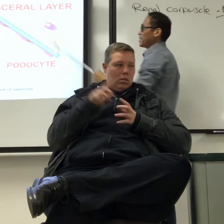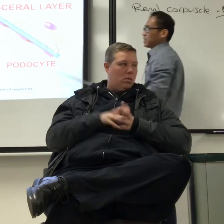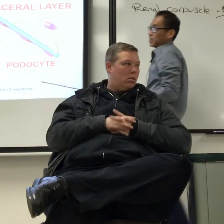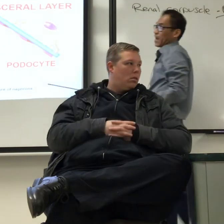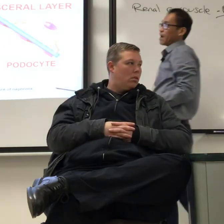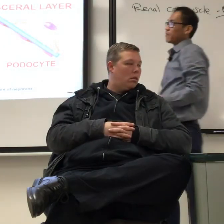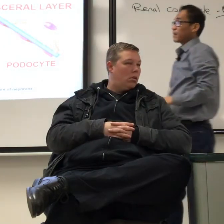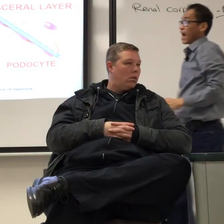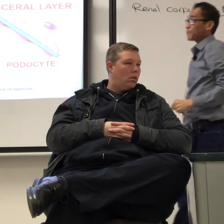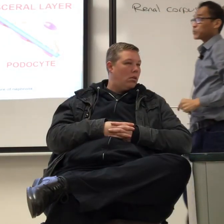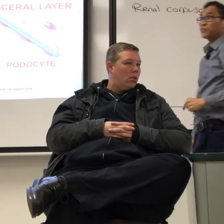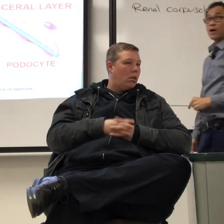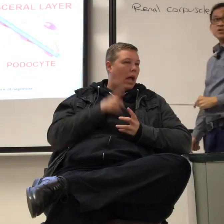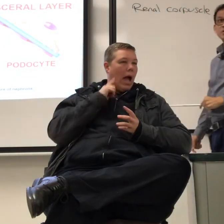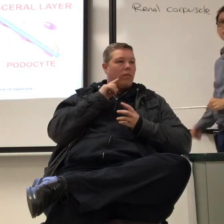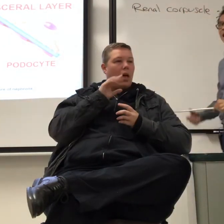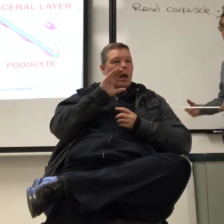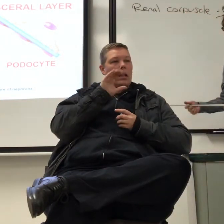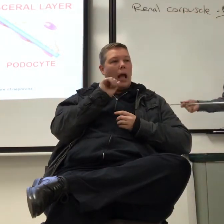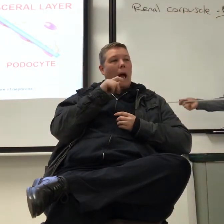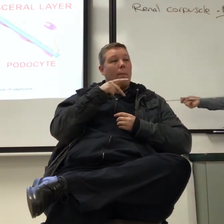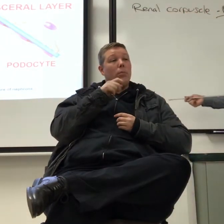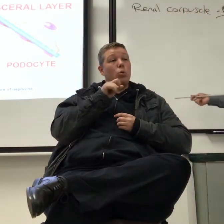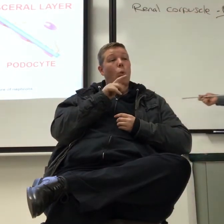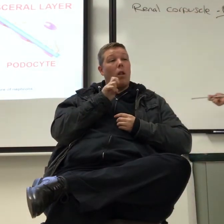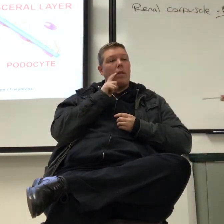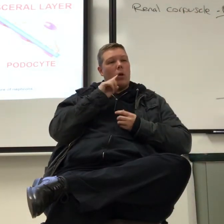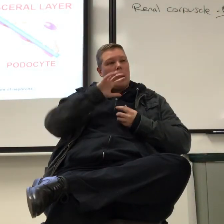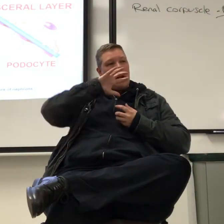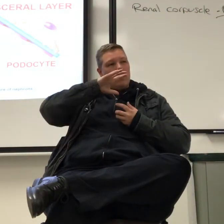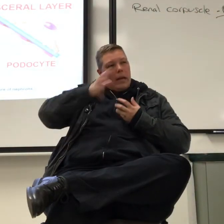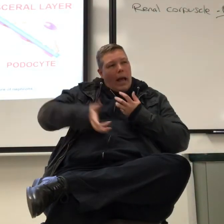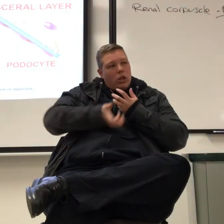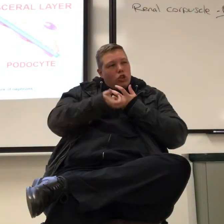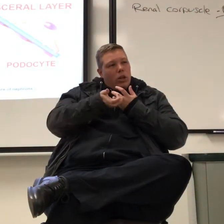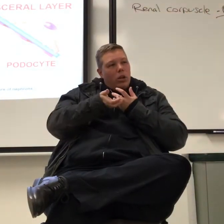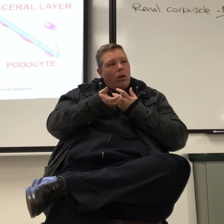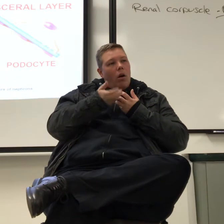They basically have the capsule function. They're catching all the filtrates.